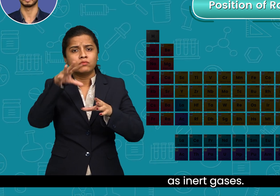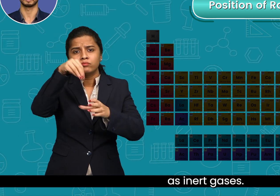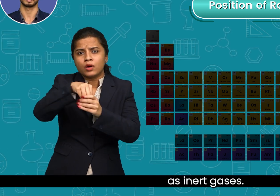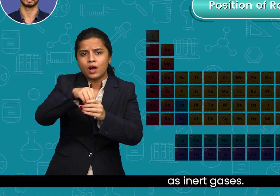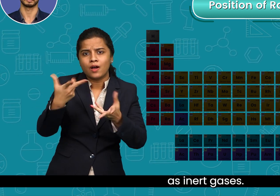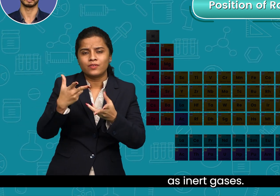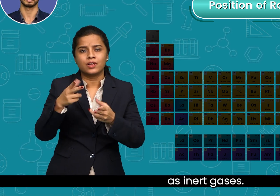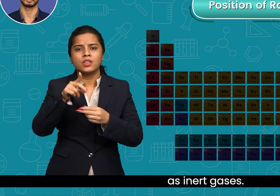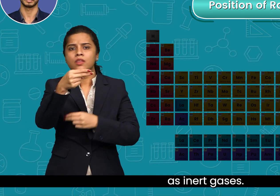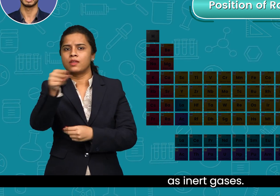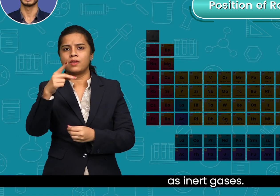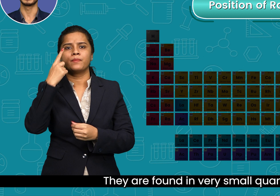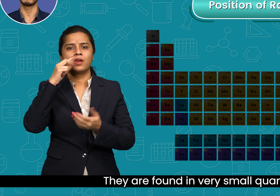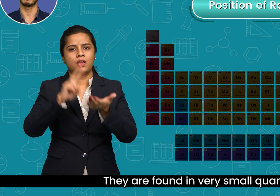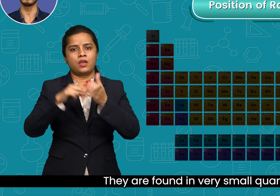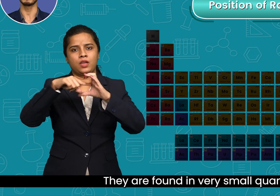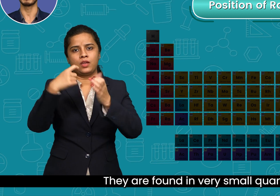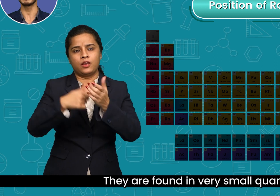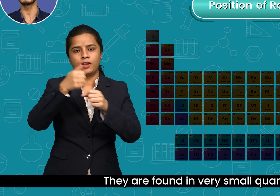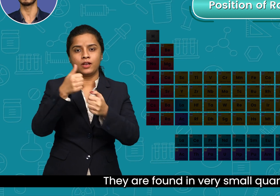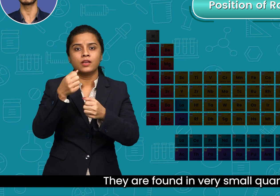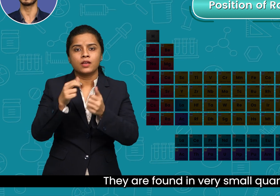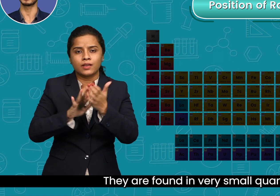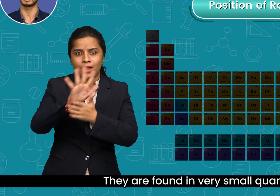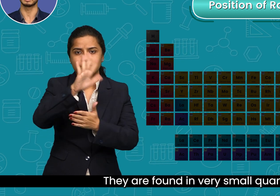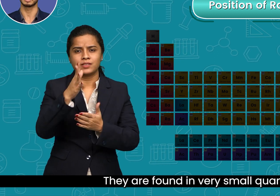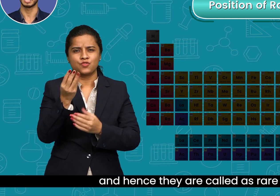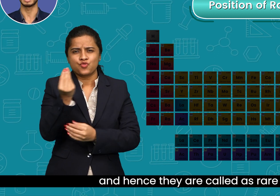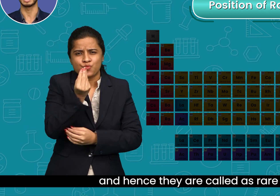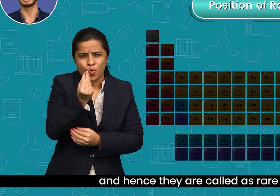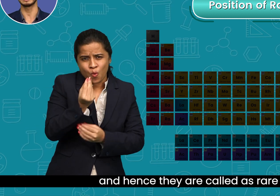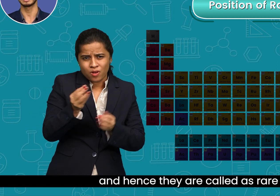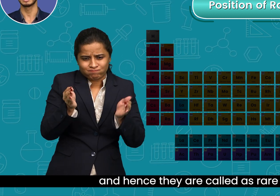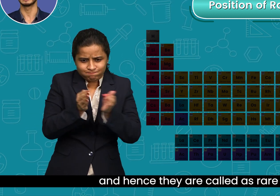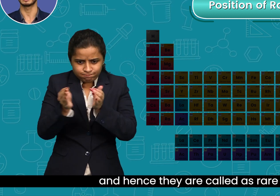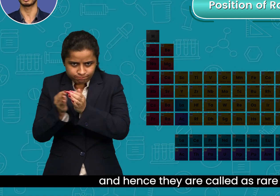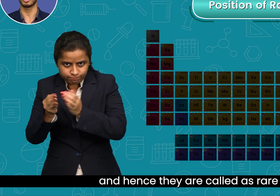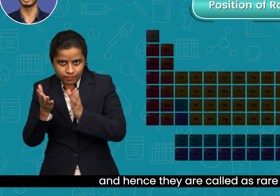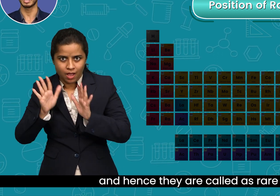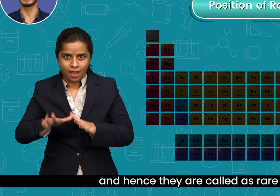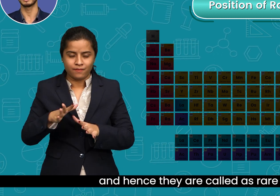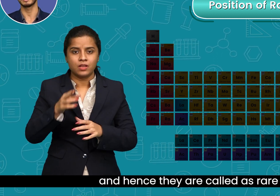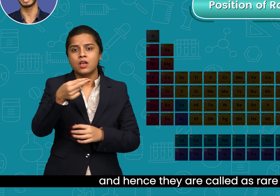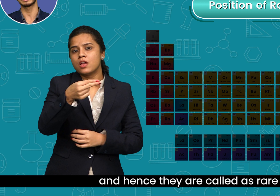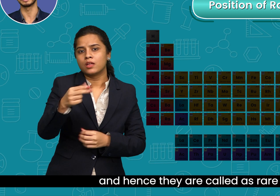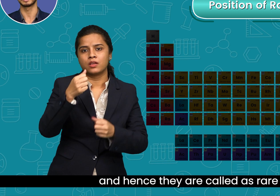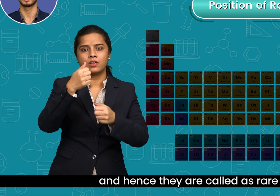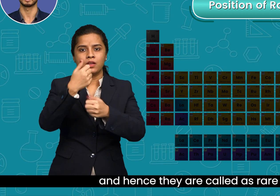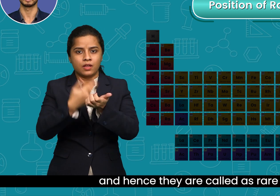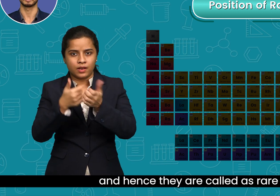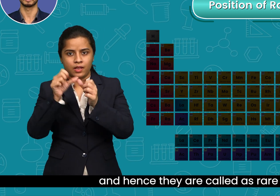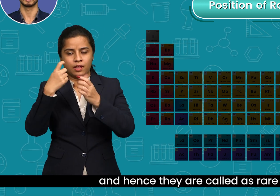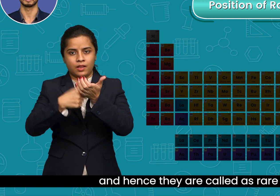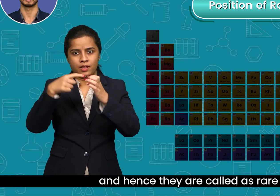gases. They are found in very small quantities and hence they are called as rare gases.